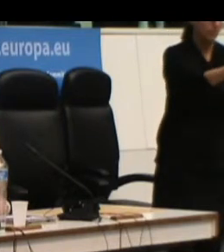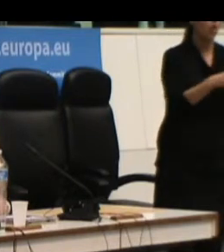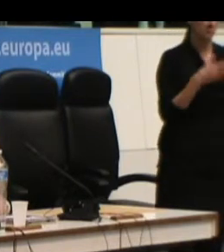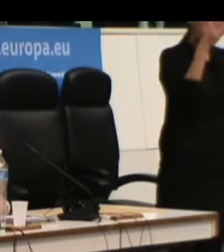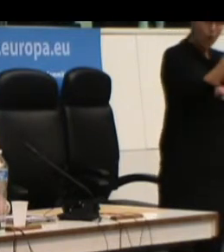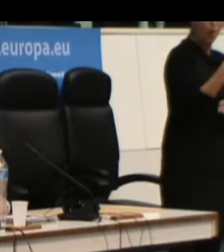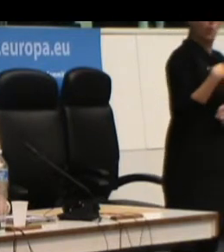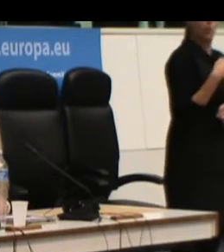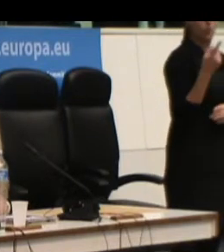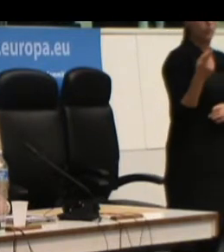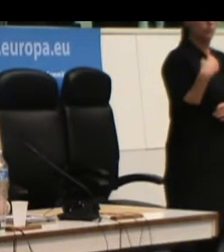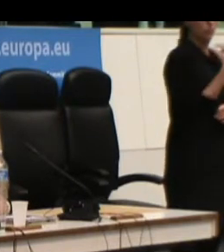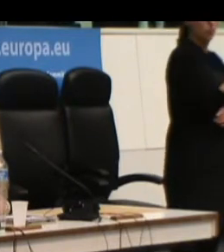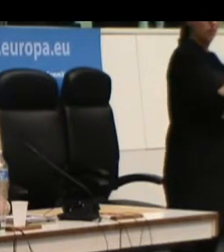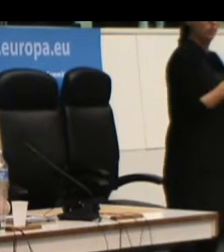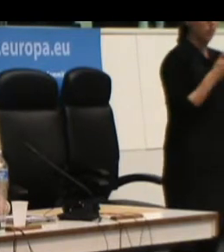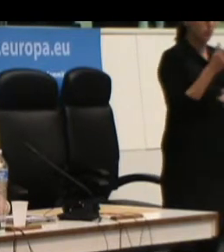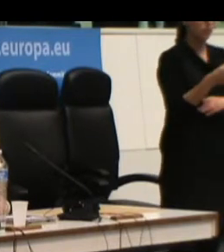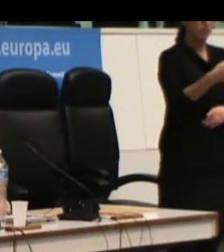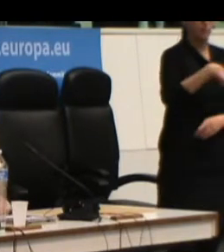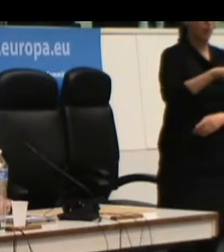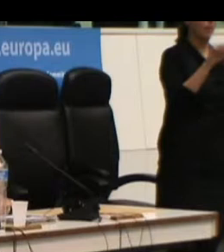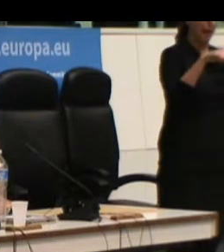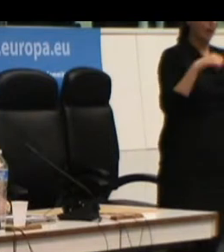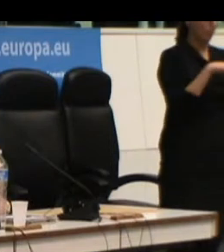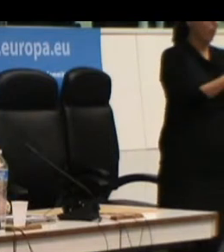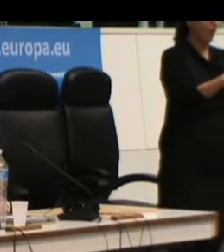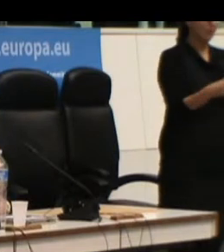and you'll be unaccosted in our regime.